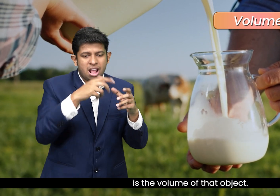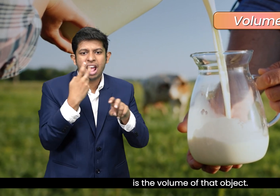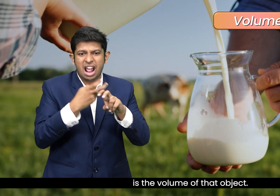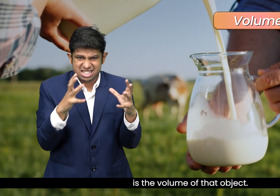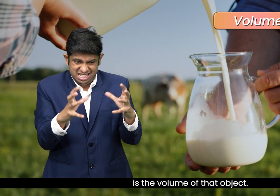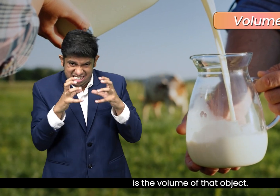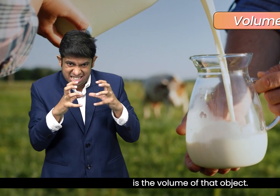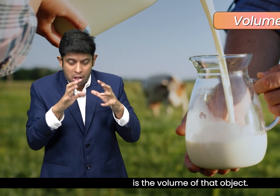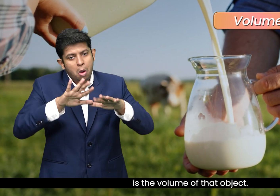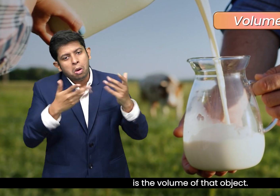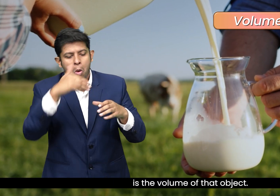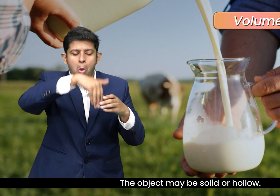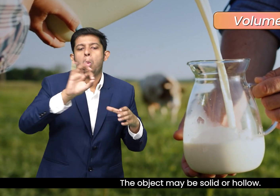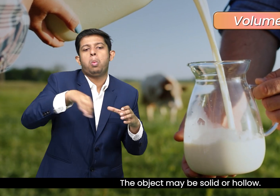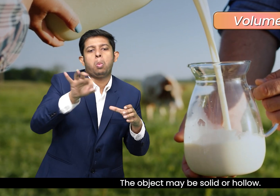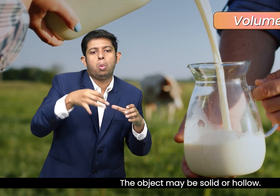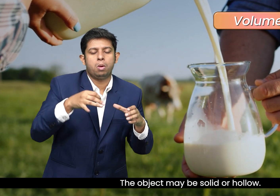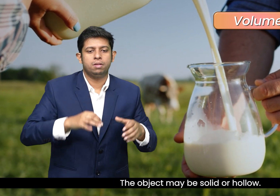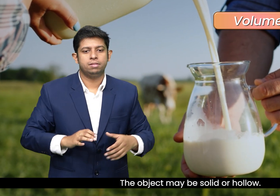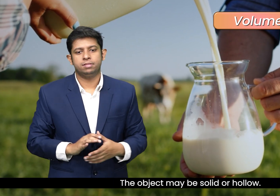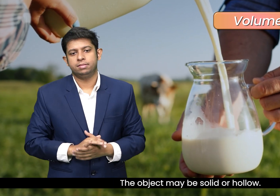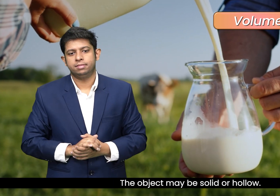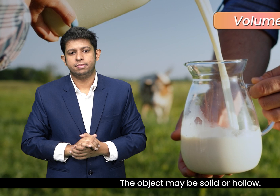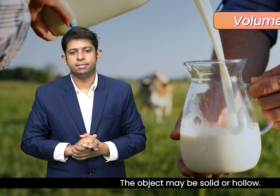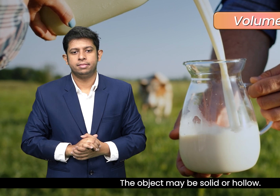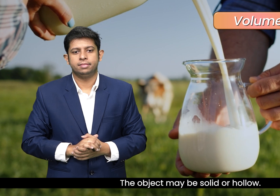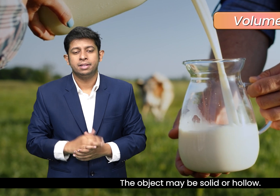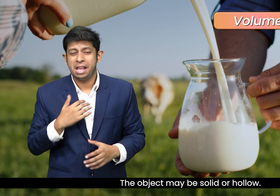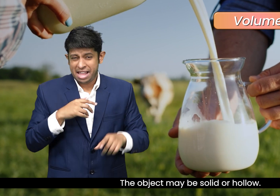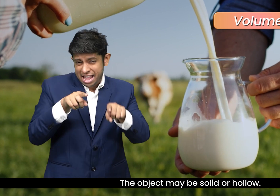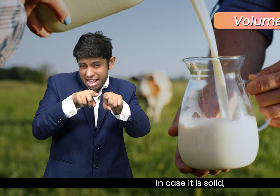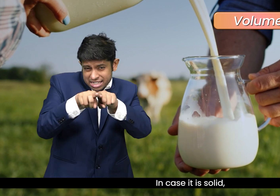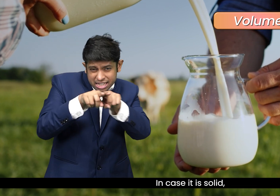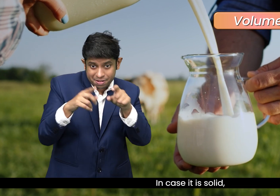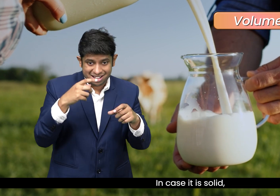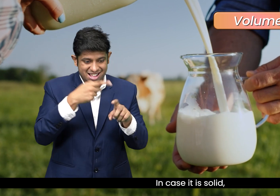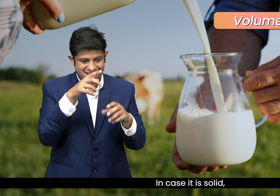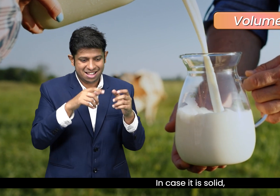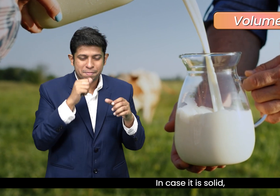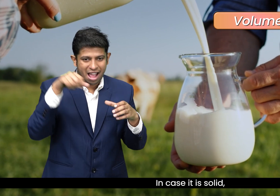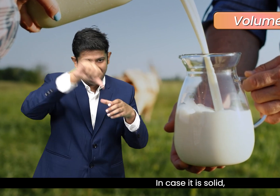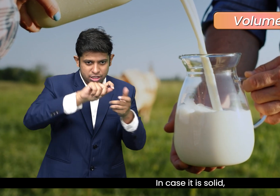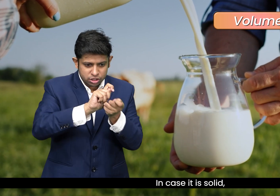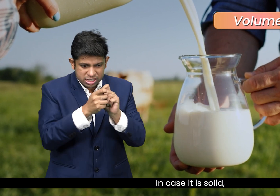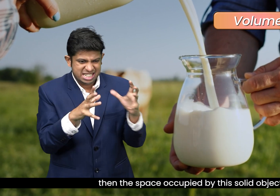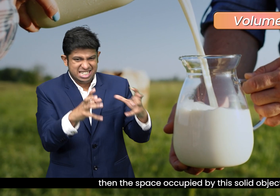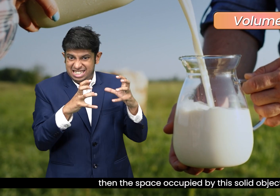object. The object may be solid or hollow. In case it is solid, then the